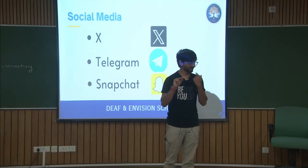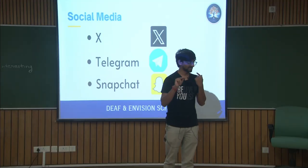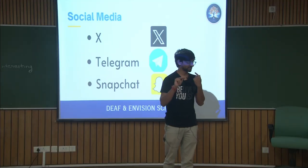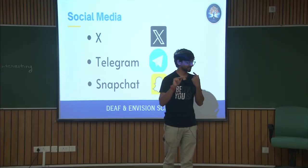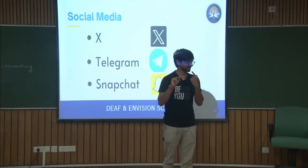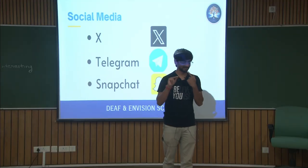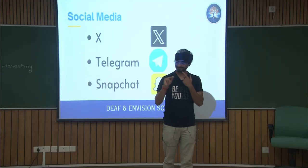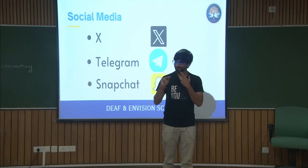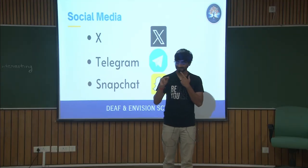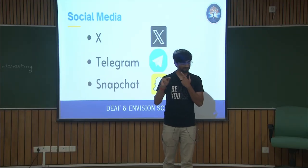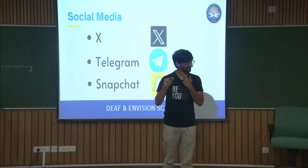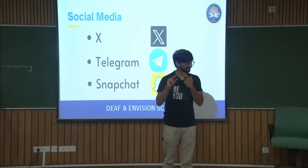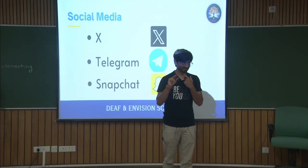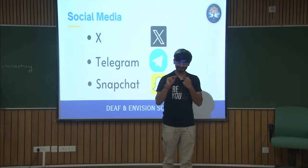face expression